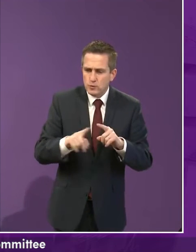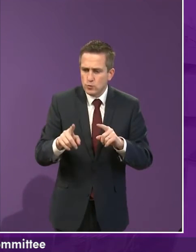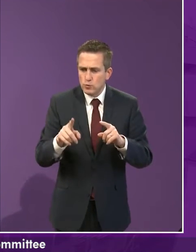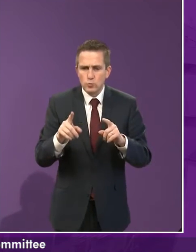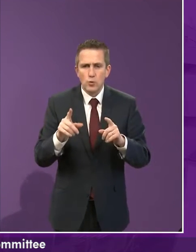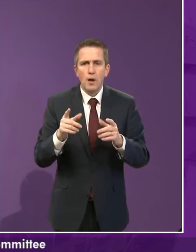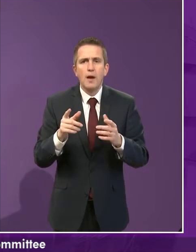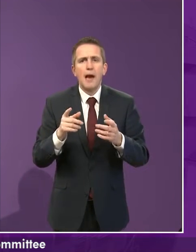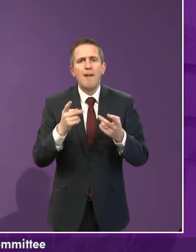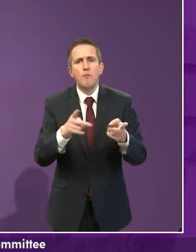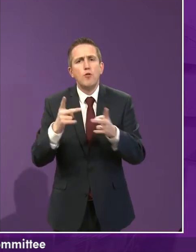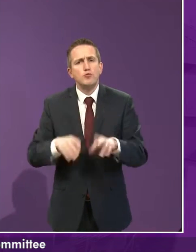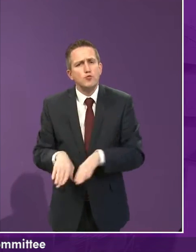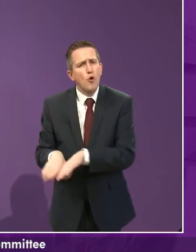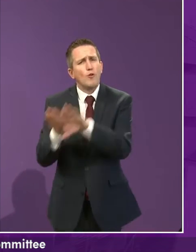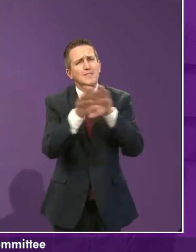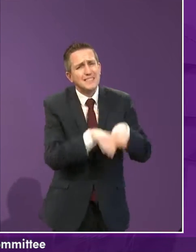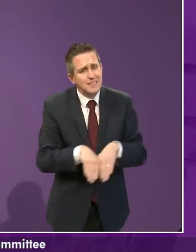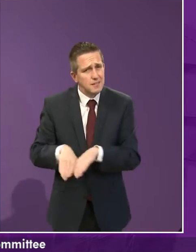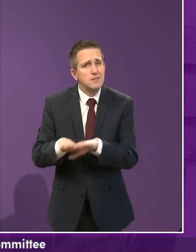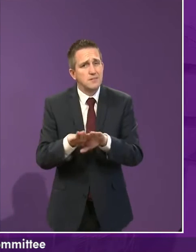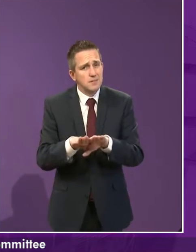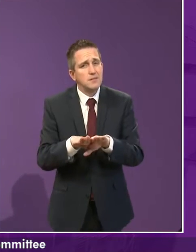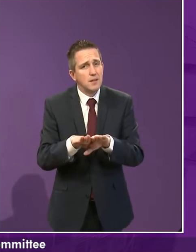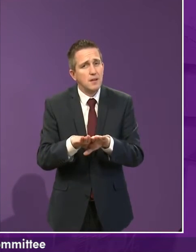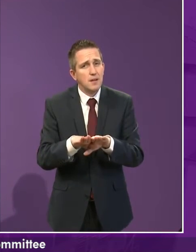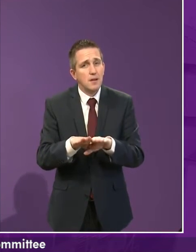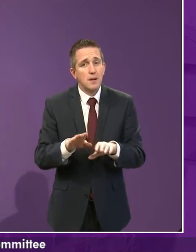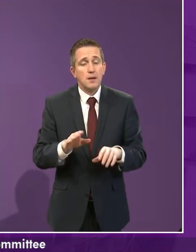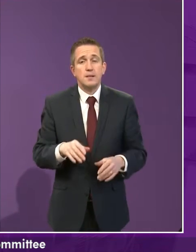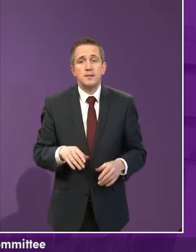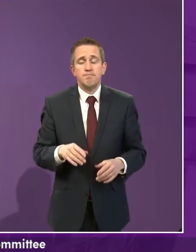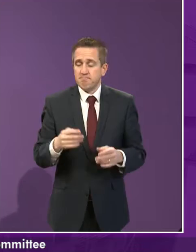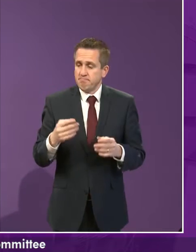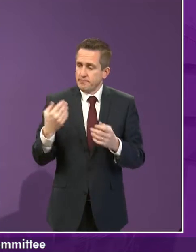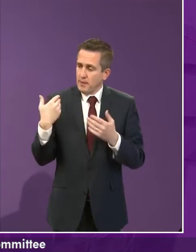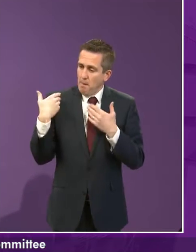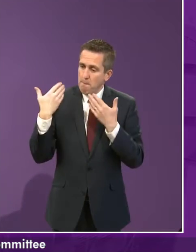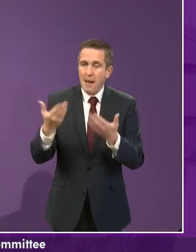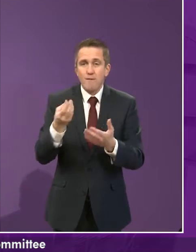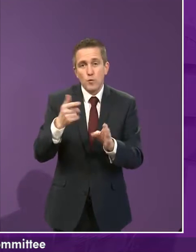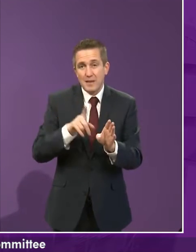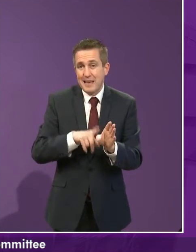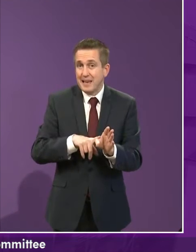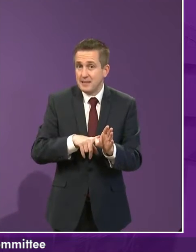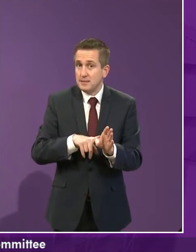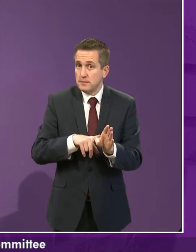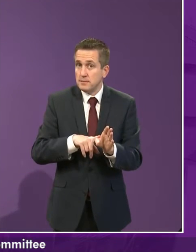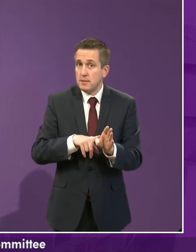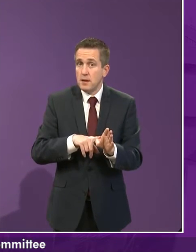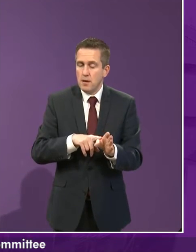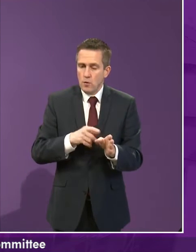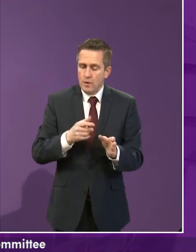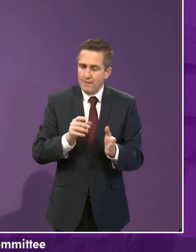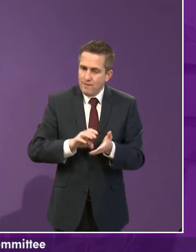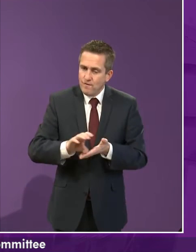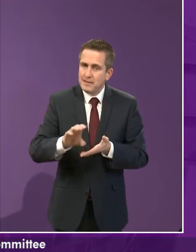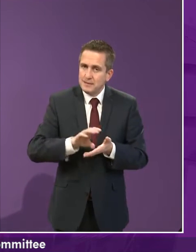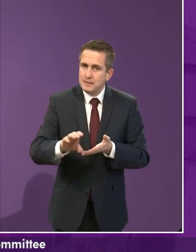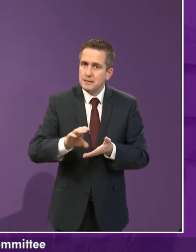is as consistent as possible. What we've certainly had in the last few years is invested a huge amount